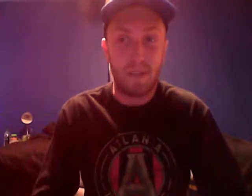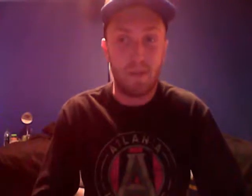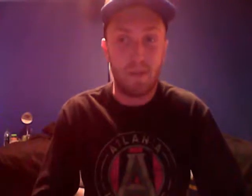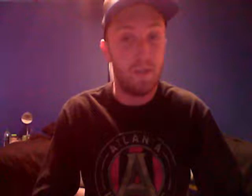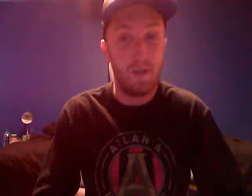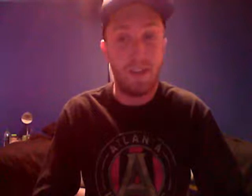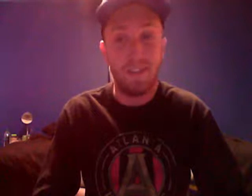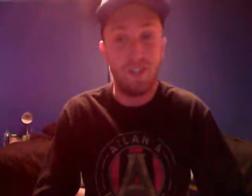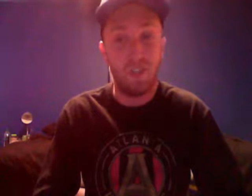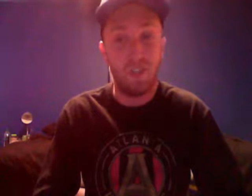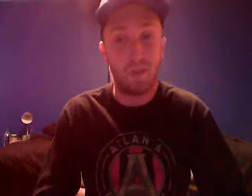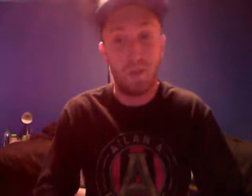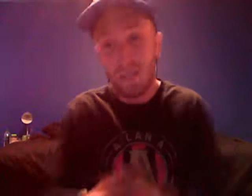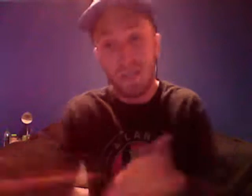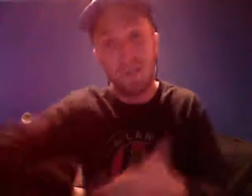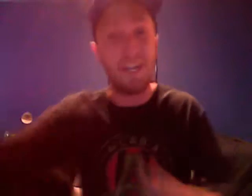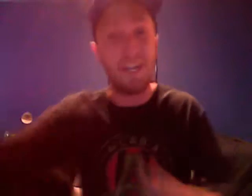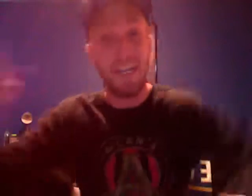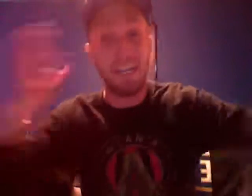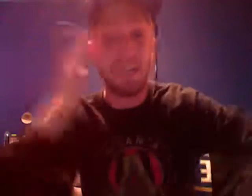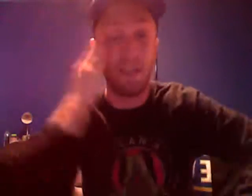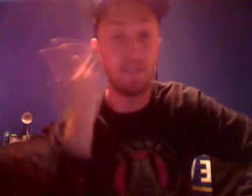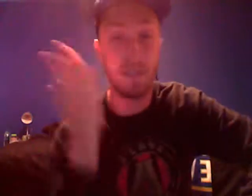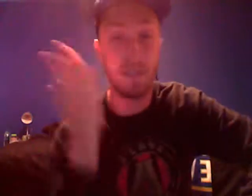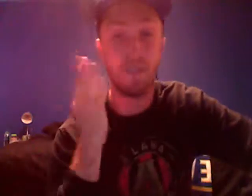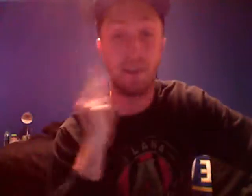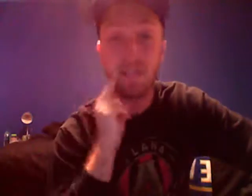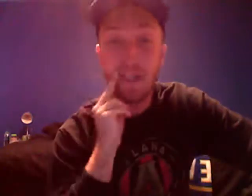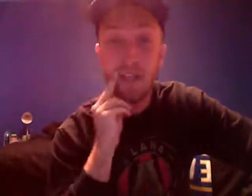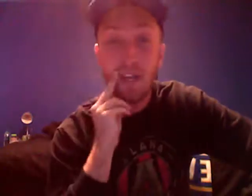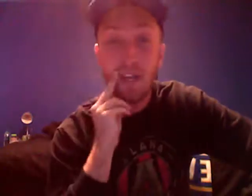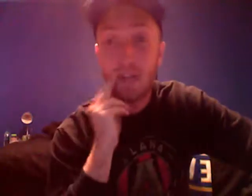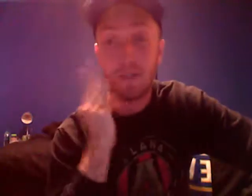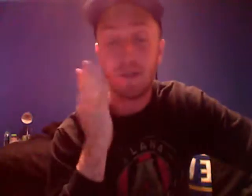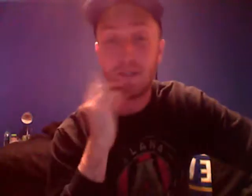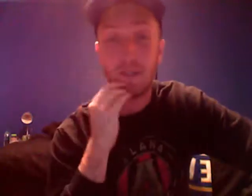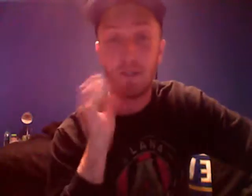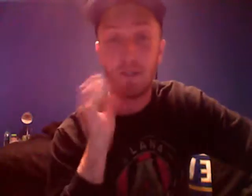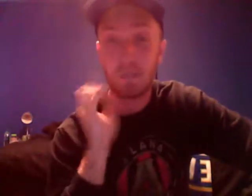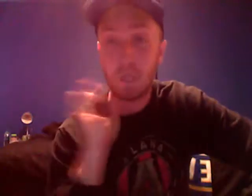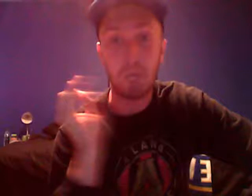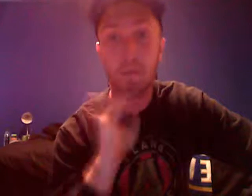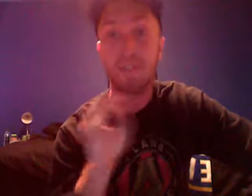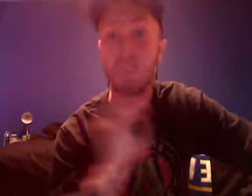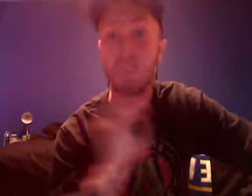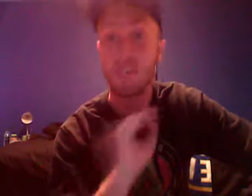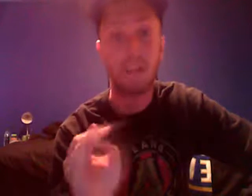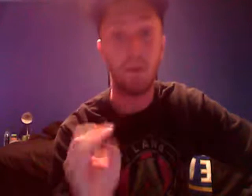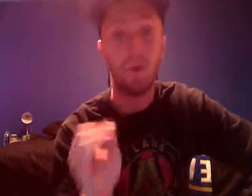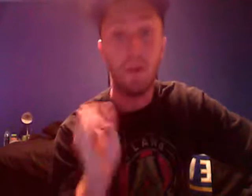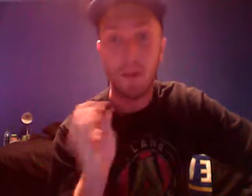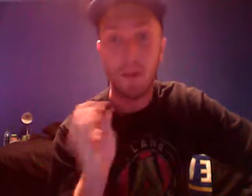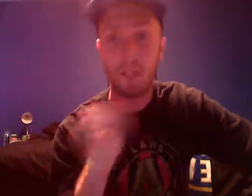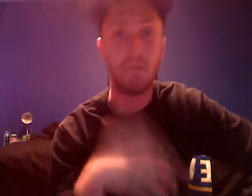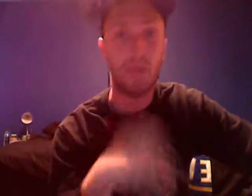I don't really know how to end this joke, so segue, and yeah, today sucked. I mean, honestly, complete shadow of the team we